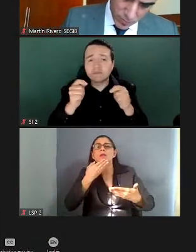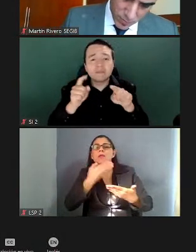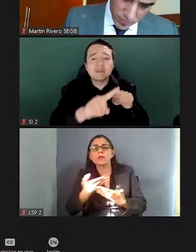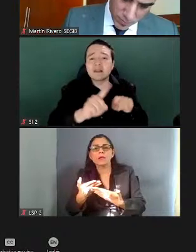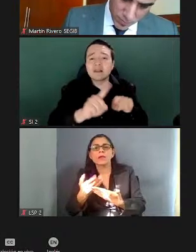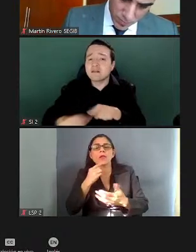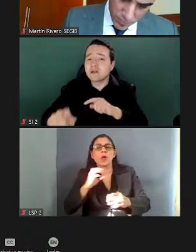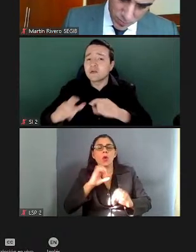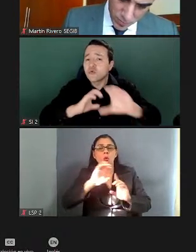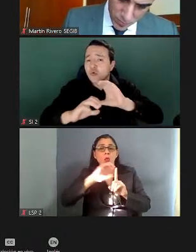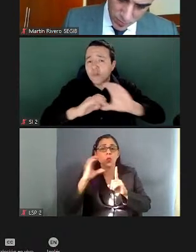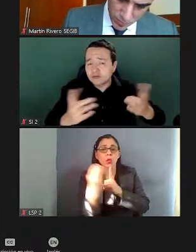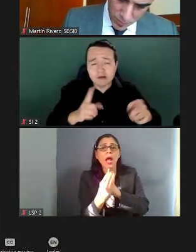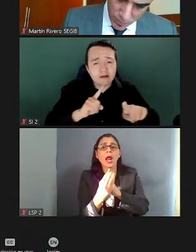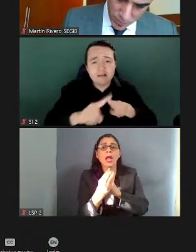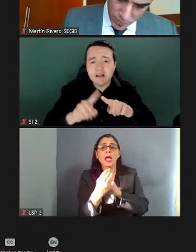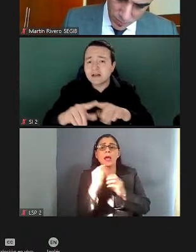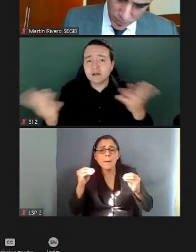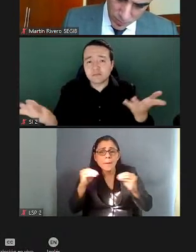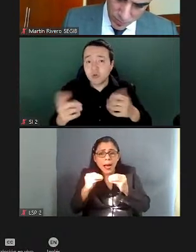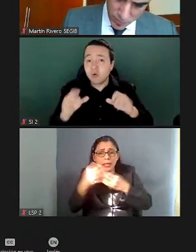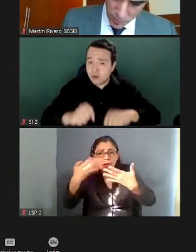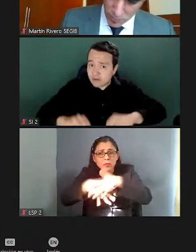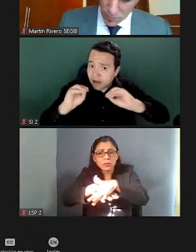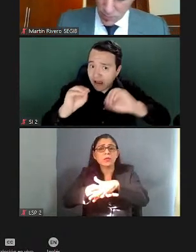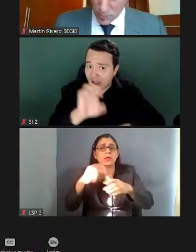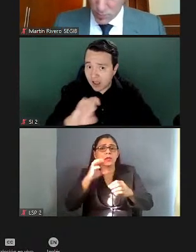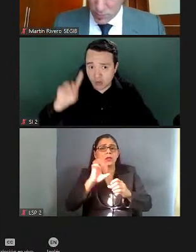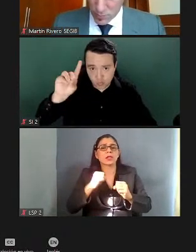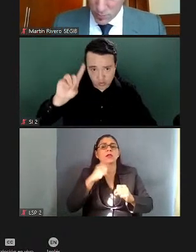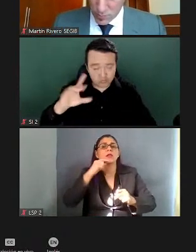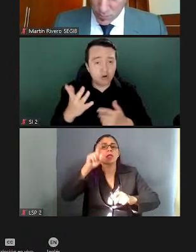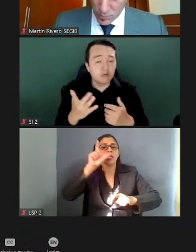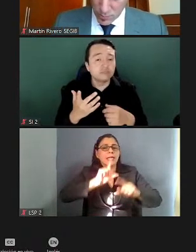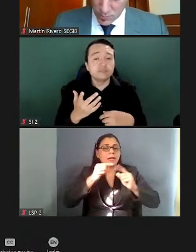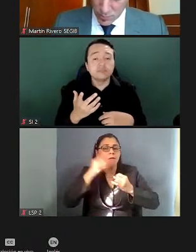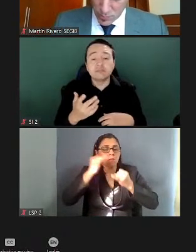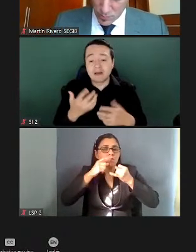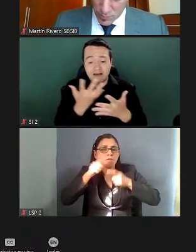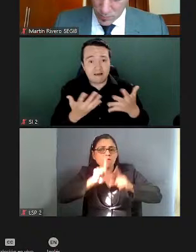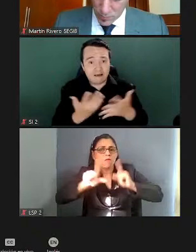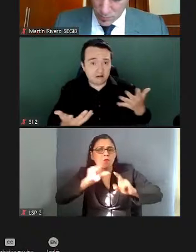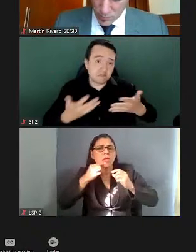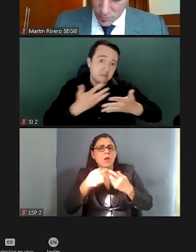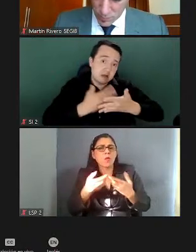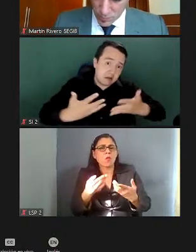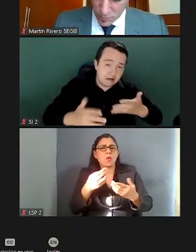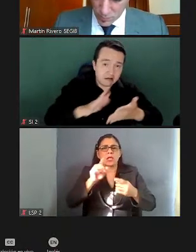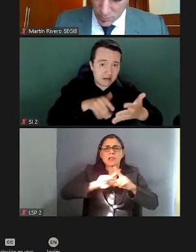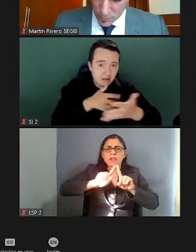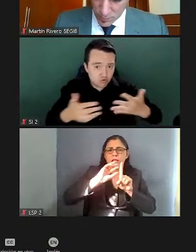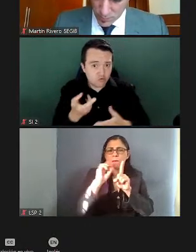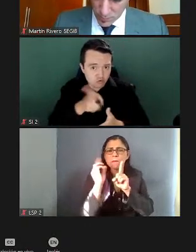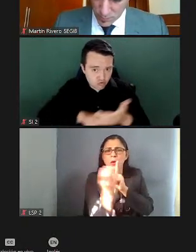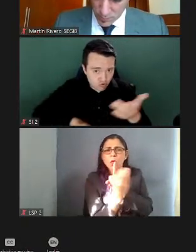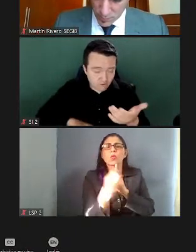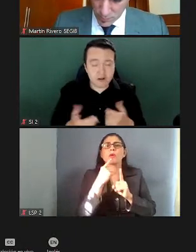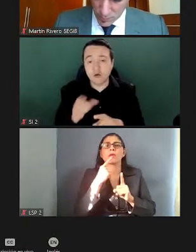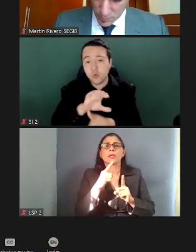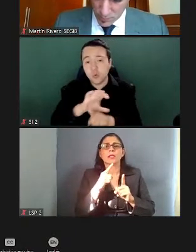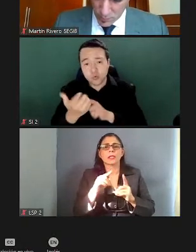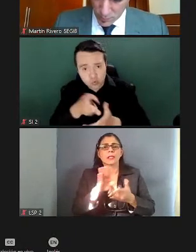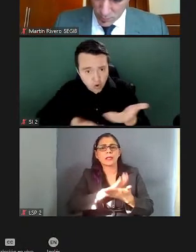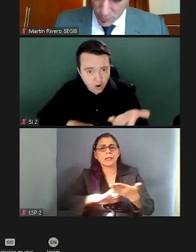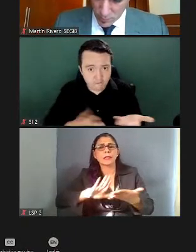bilingual by cultural education the use of sign language of deaf people